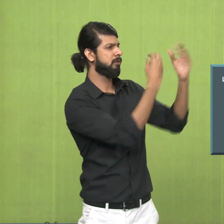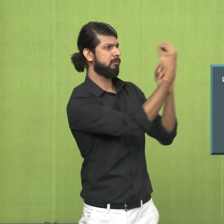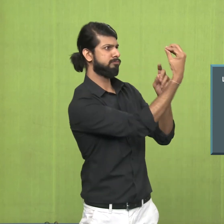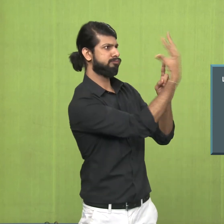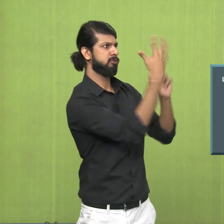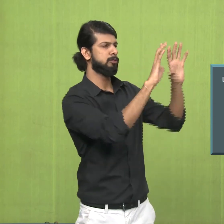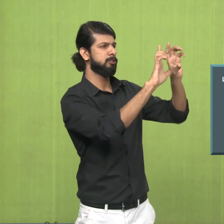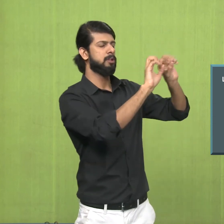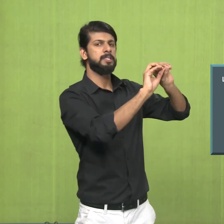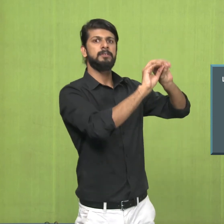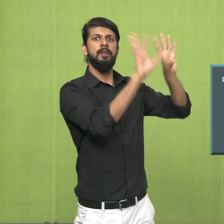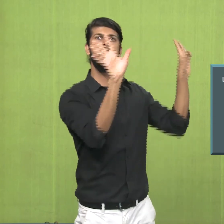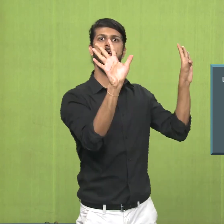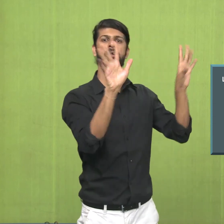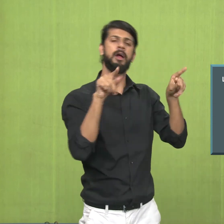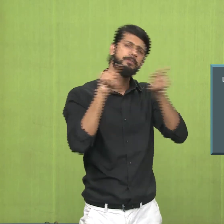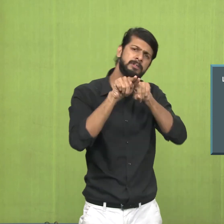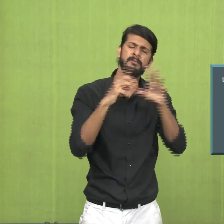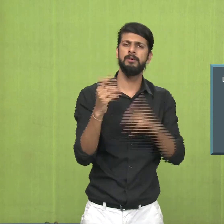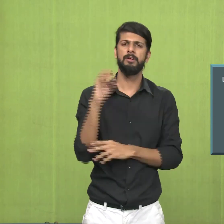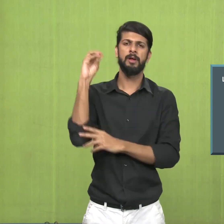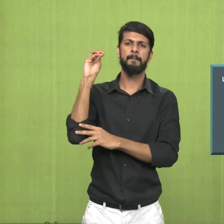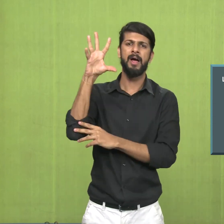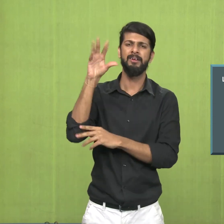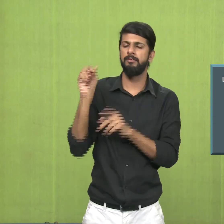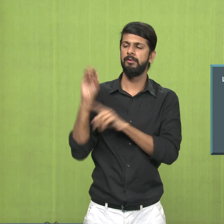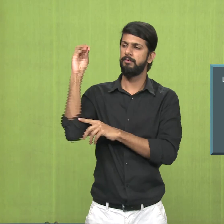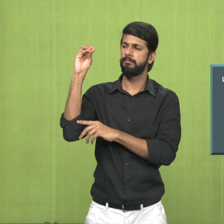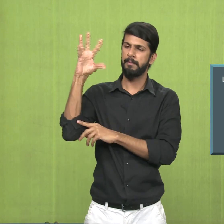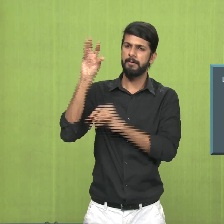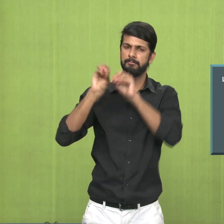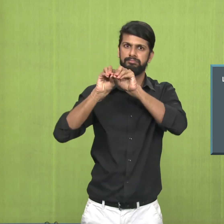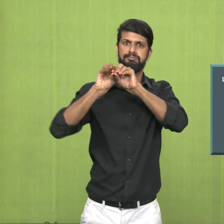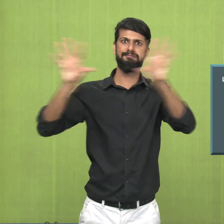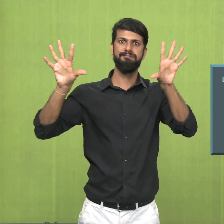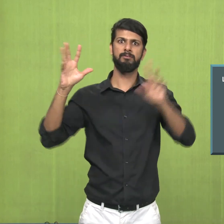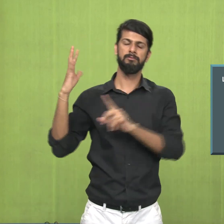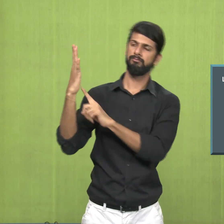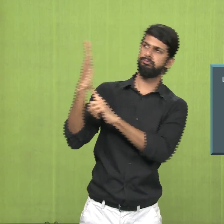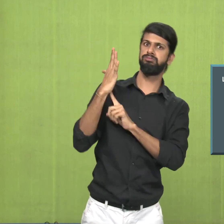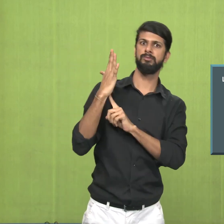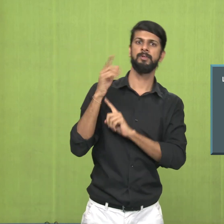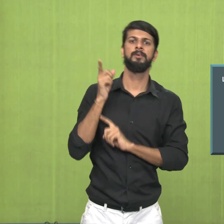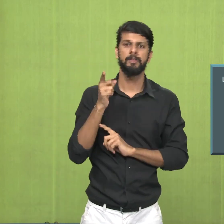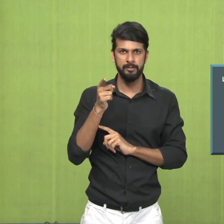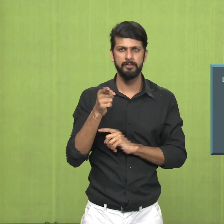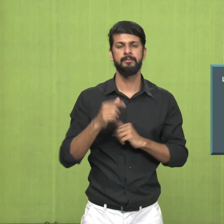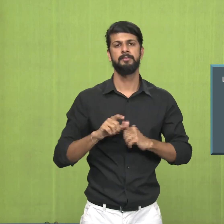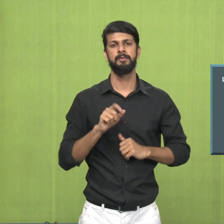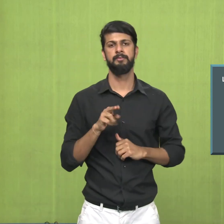So, luminous is something producing or transmitting light, similar to a bulb which is transmitting light or producing